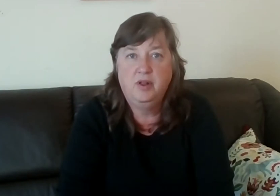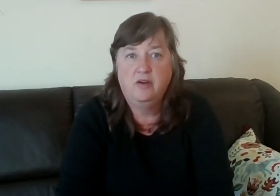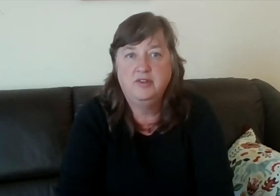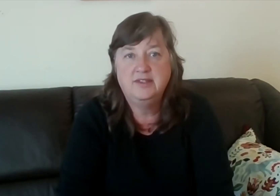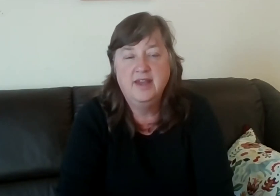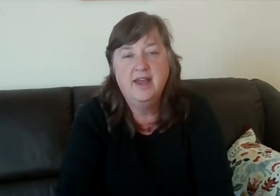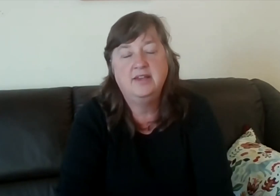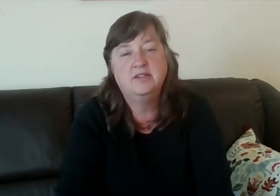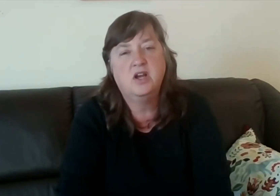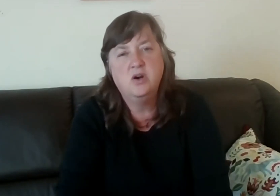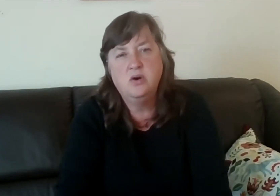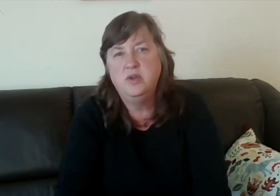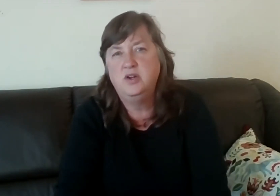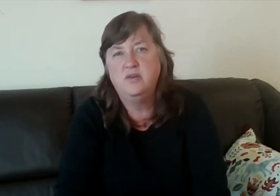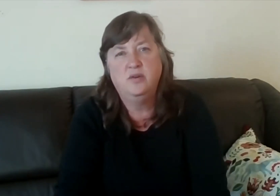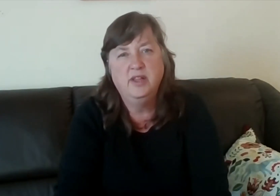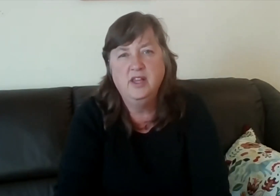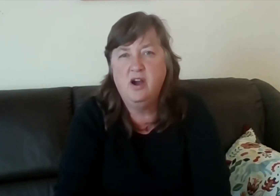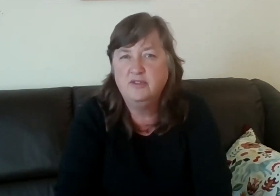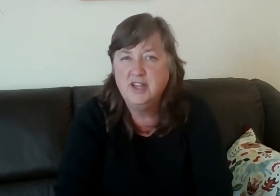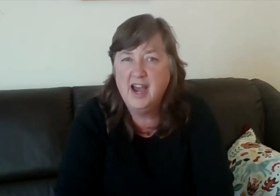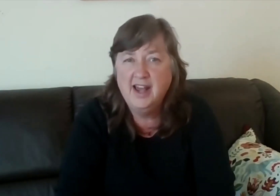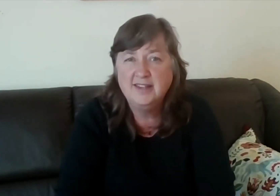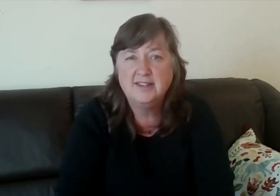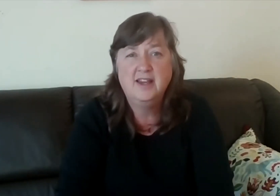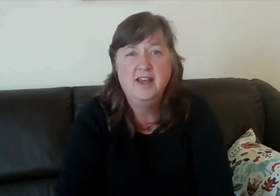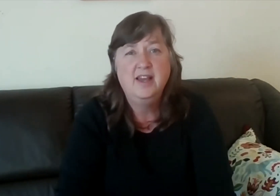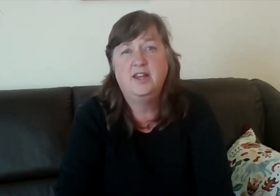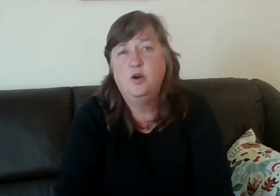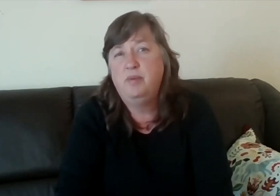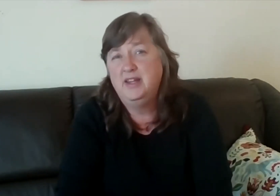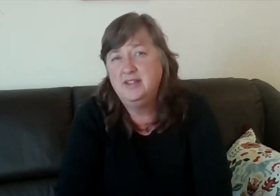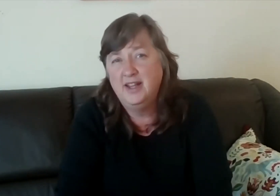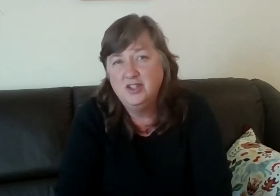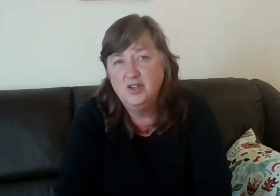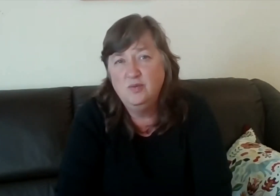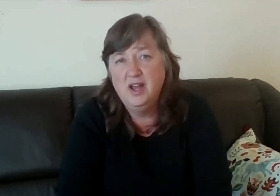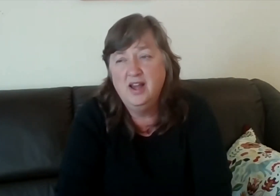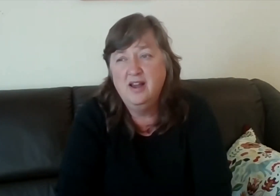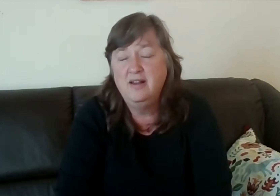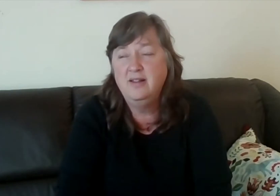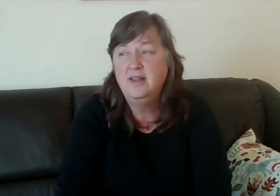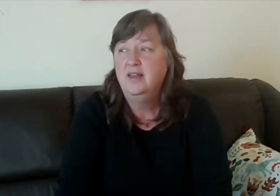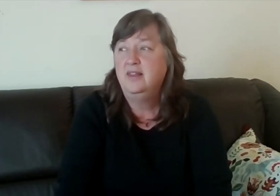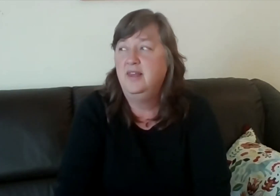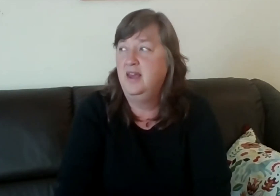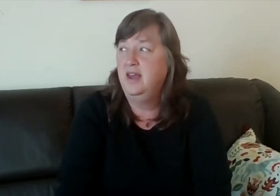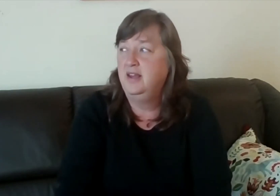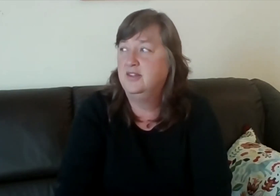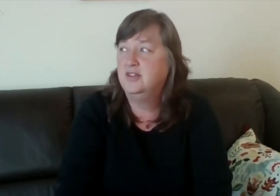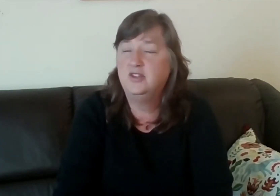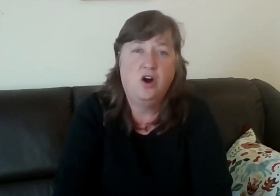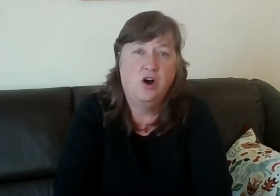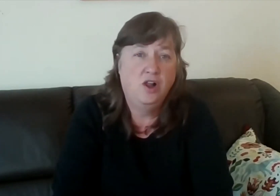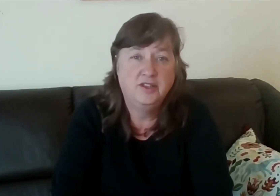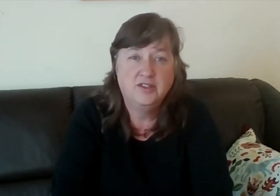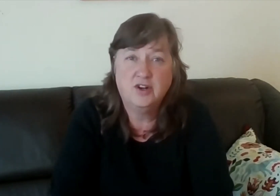often say is, oh, you know, they're really off task. They don't pay attention well. They stall in starting